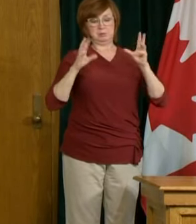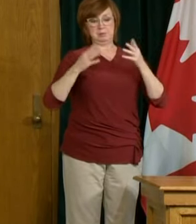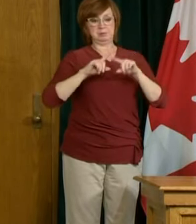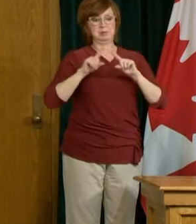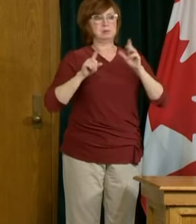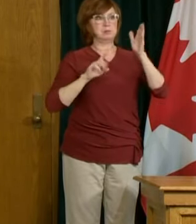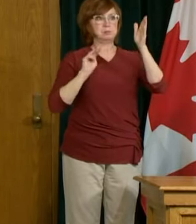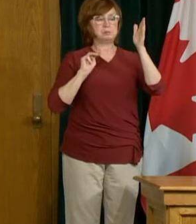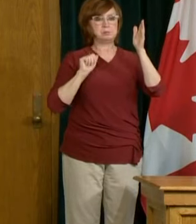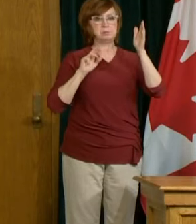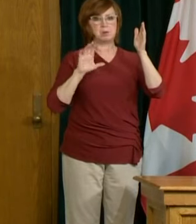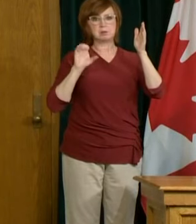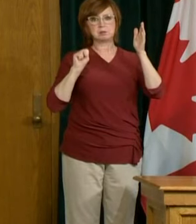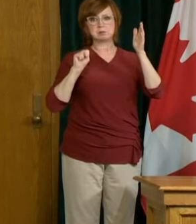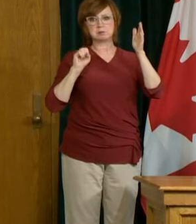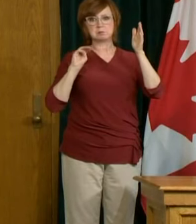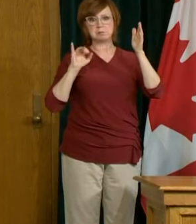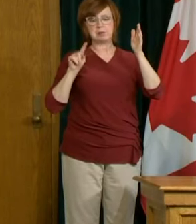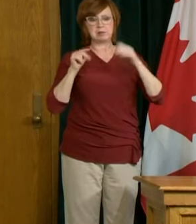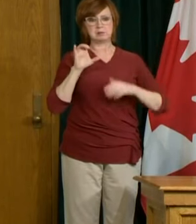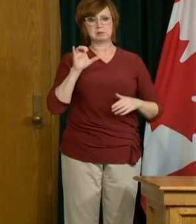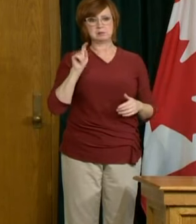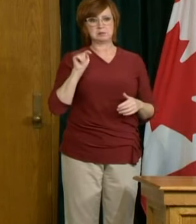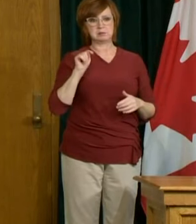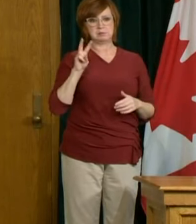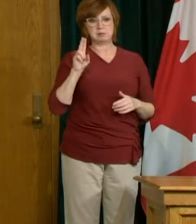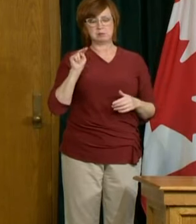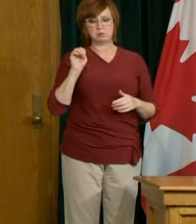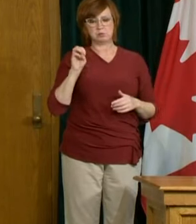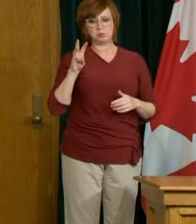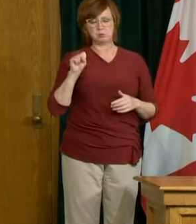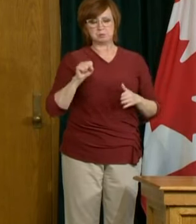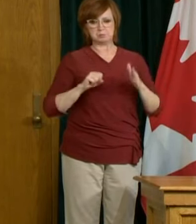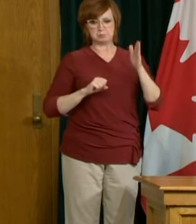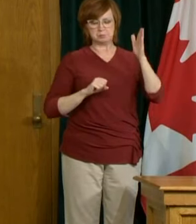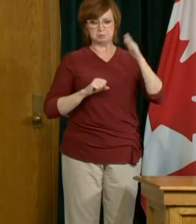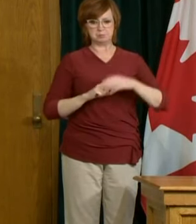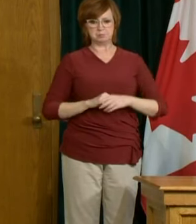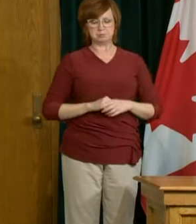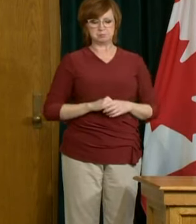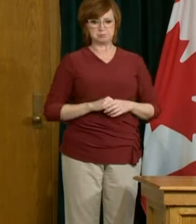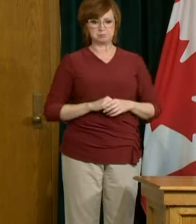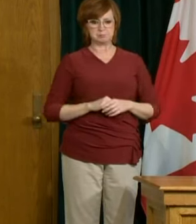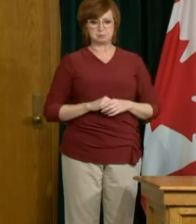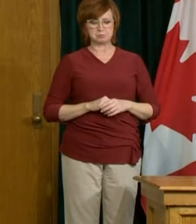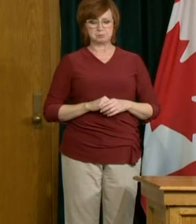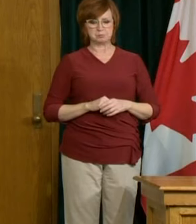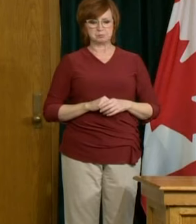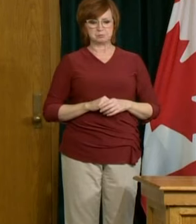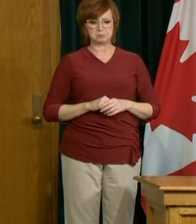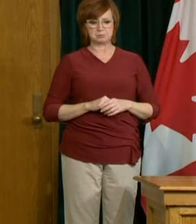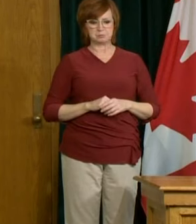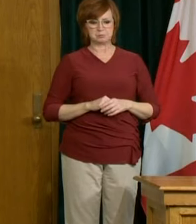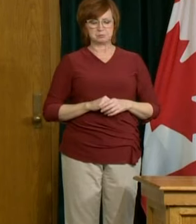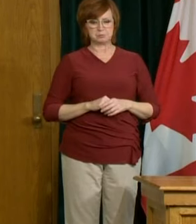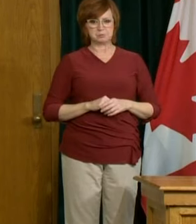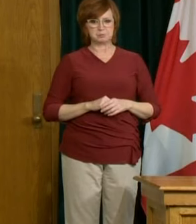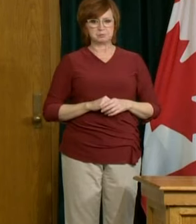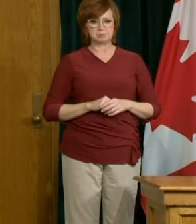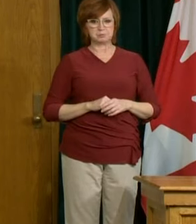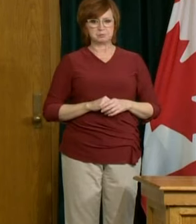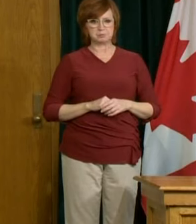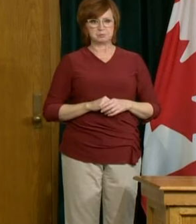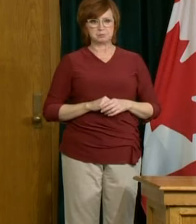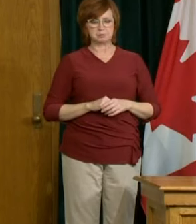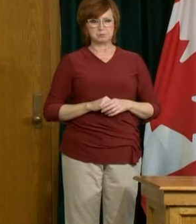We have Mark Smith with CTV. Hi, what is the province doing to ensure that an outbreak doesn't occur at a